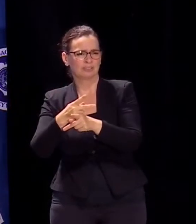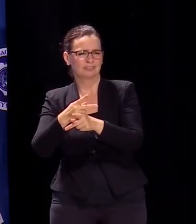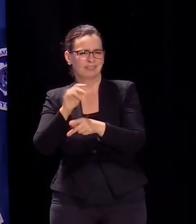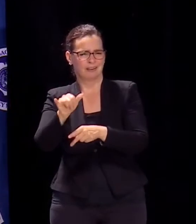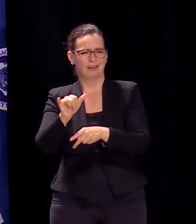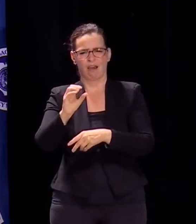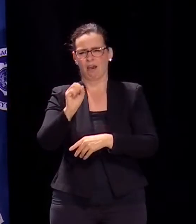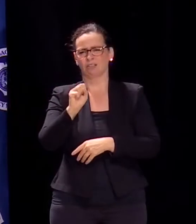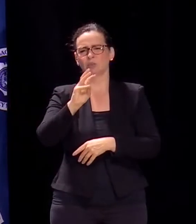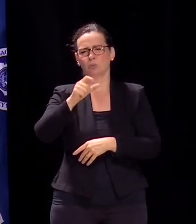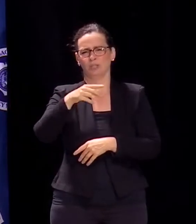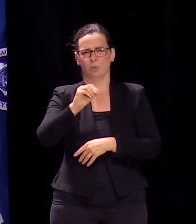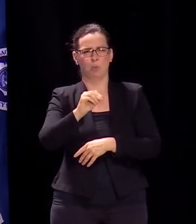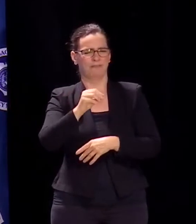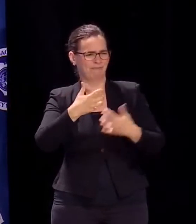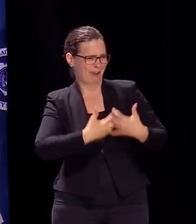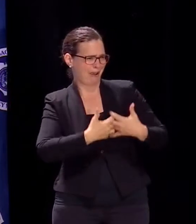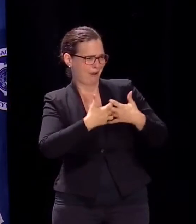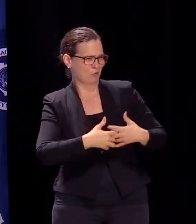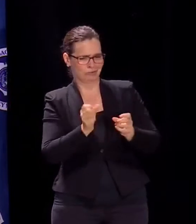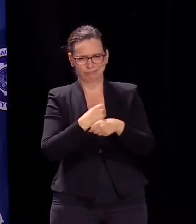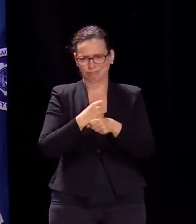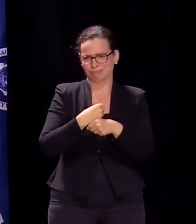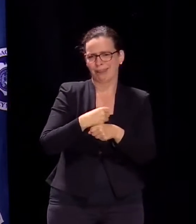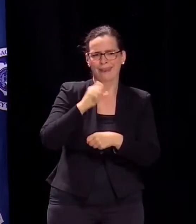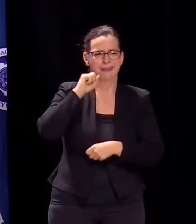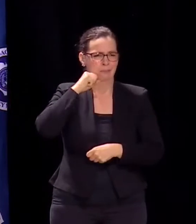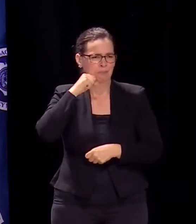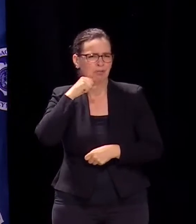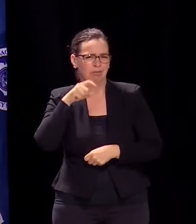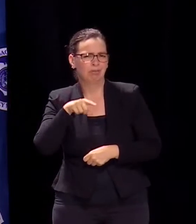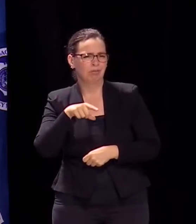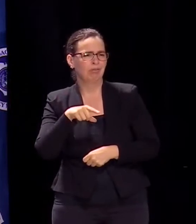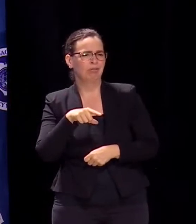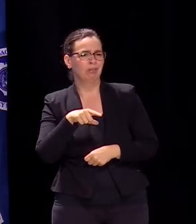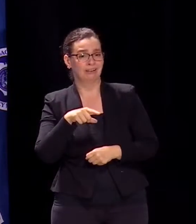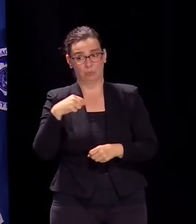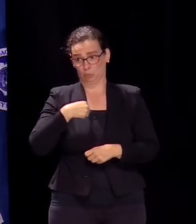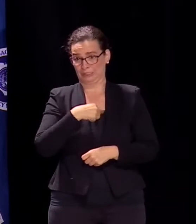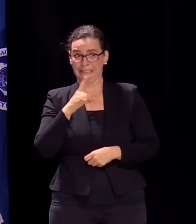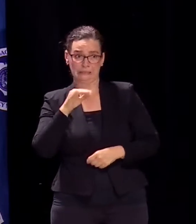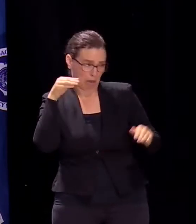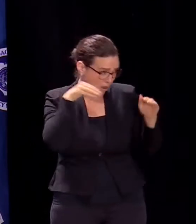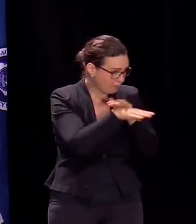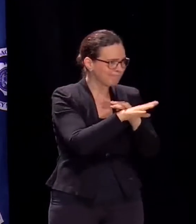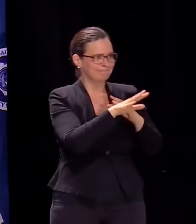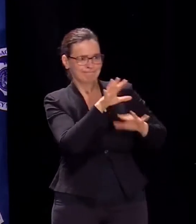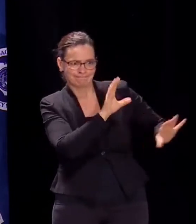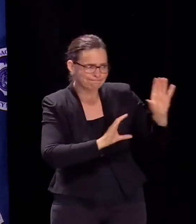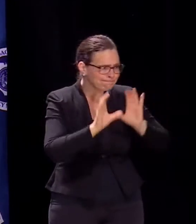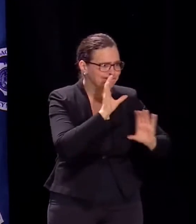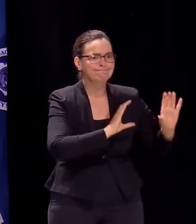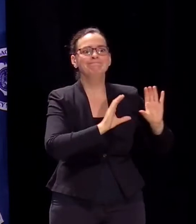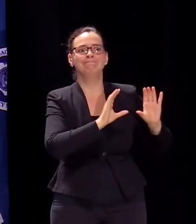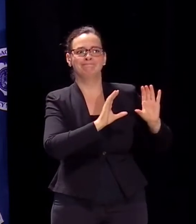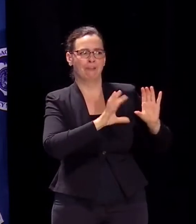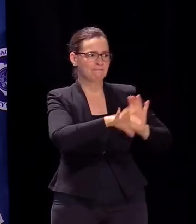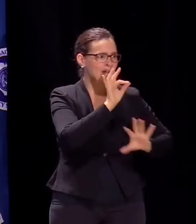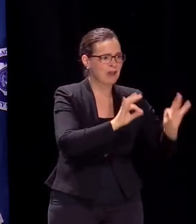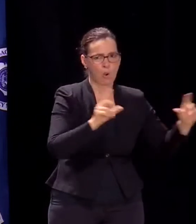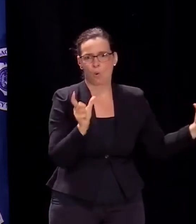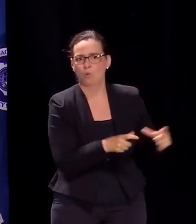front of this. And it's also important that people remember, if you're sick or you have any symptoms, please stay